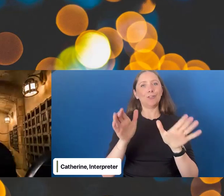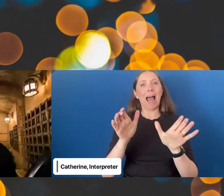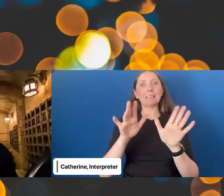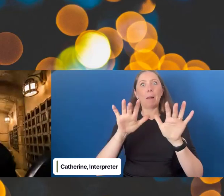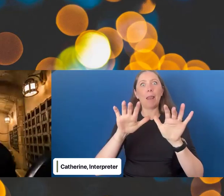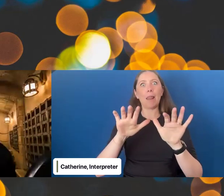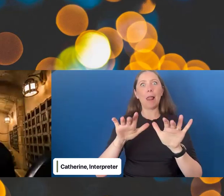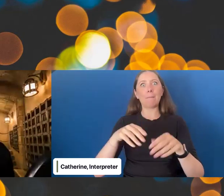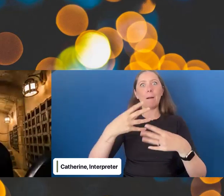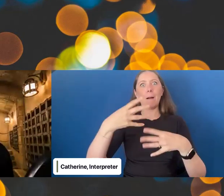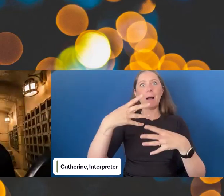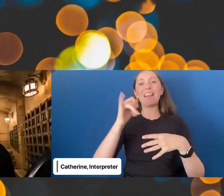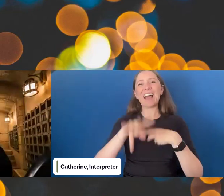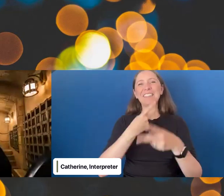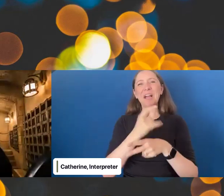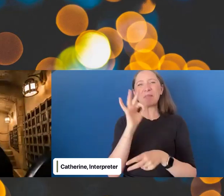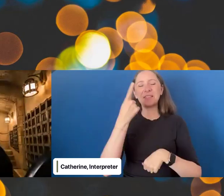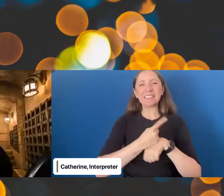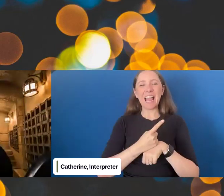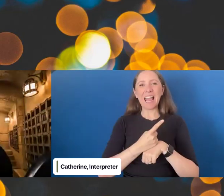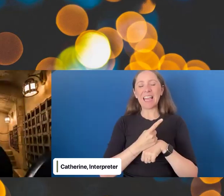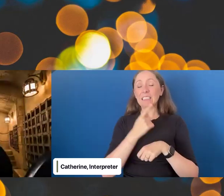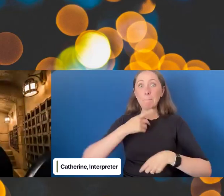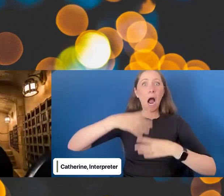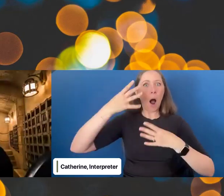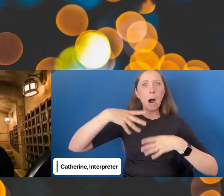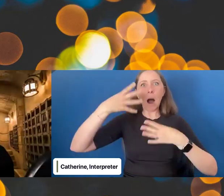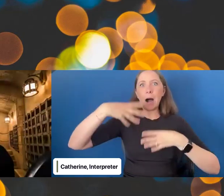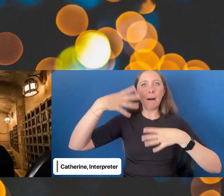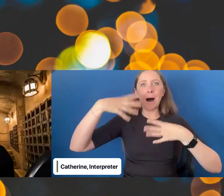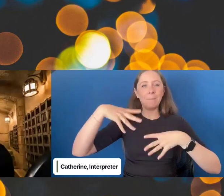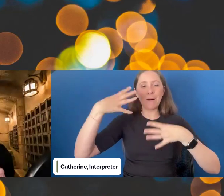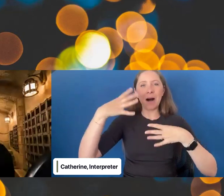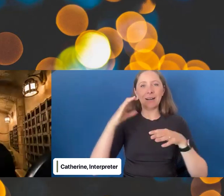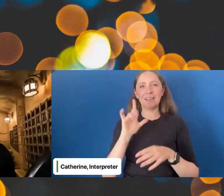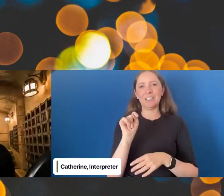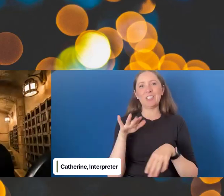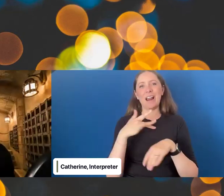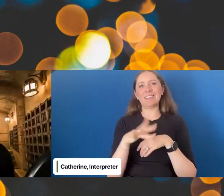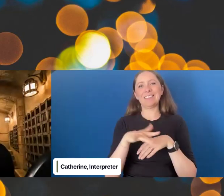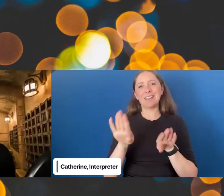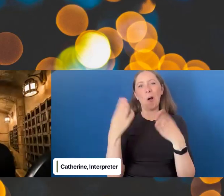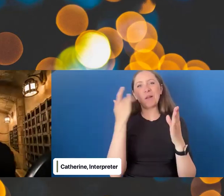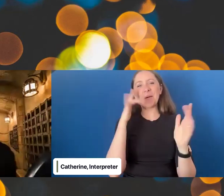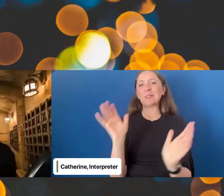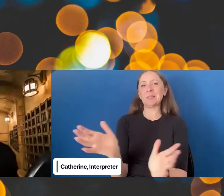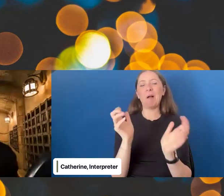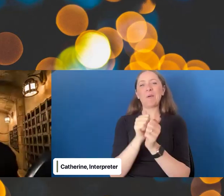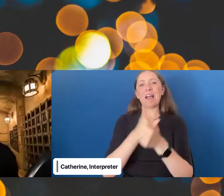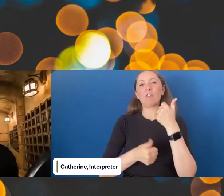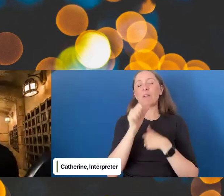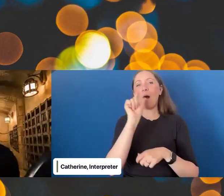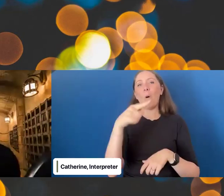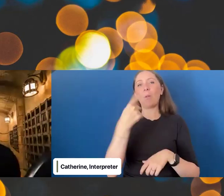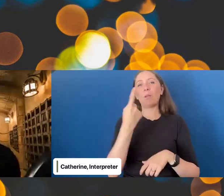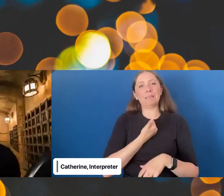it's gonna be that kind of day where it's flooding. Look at that waterfall. The chat is open. If you want to chat with everybody instead of just Samba and my